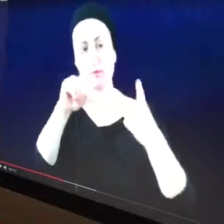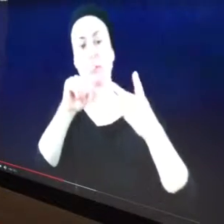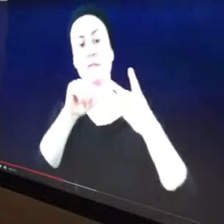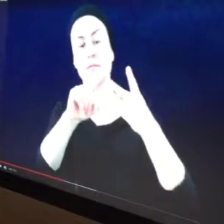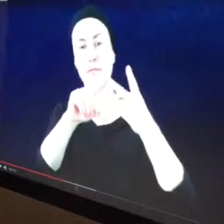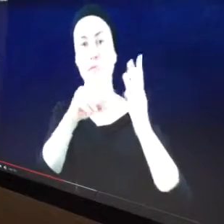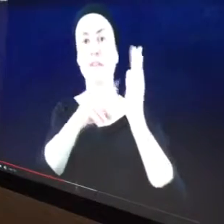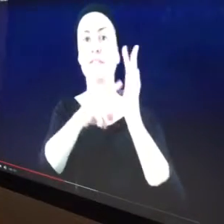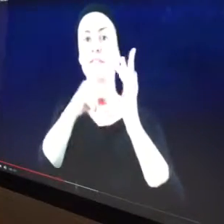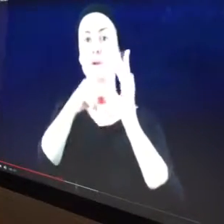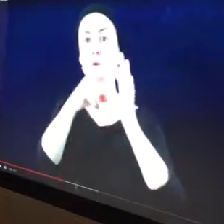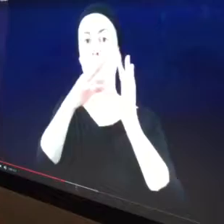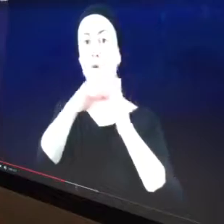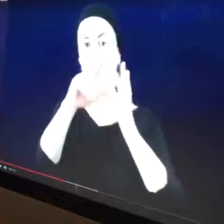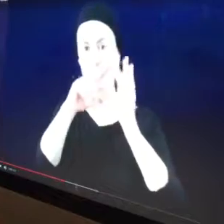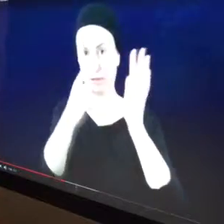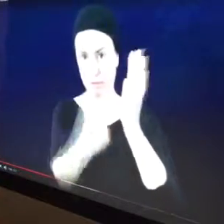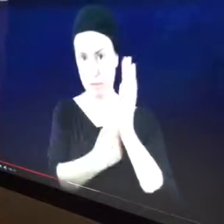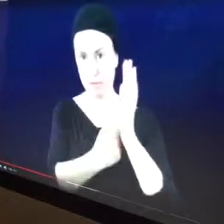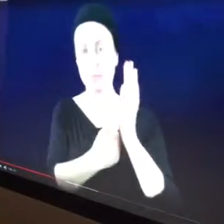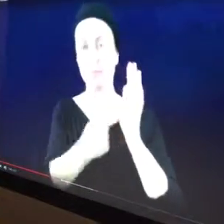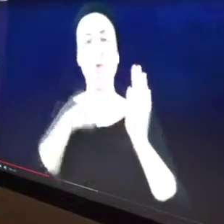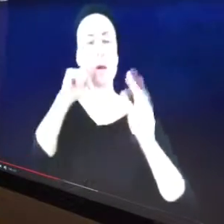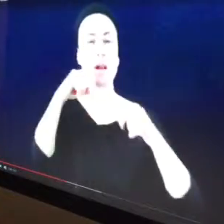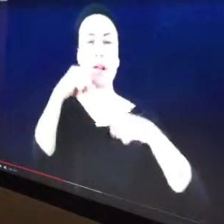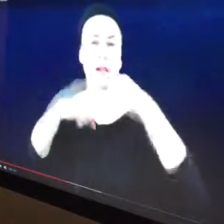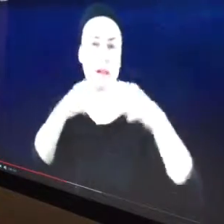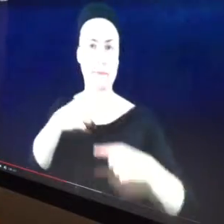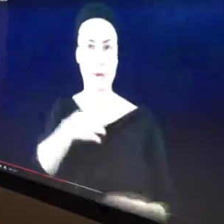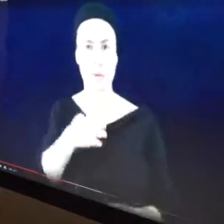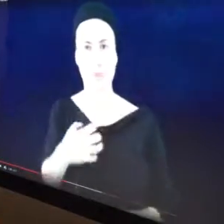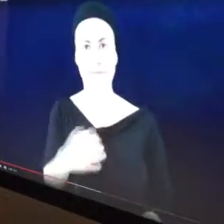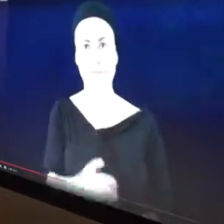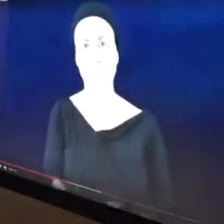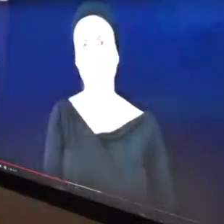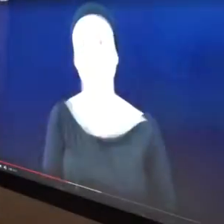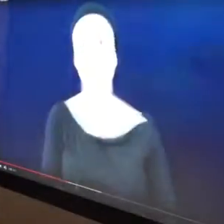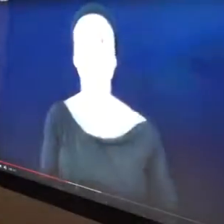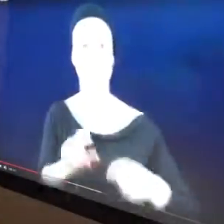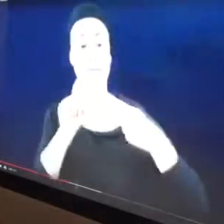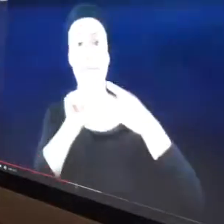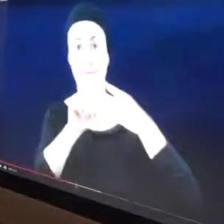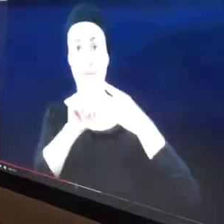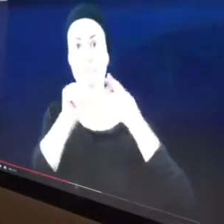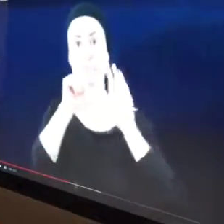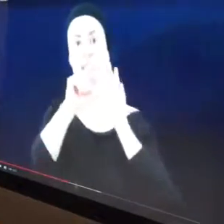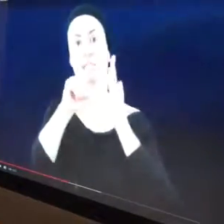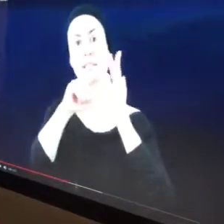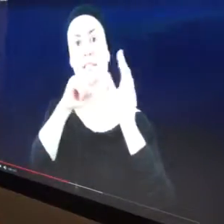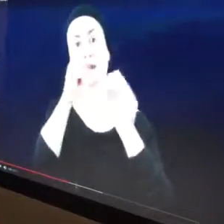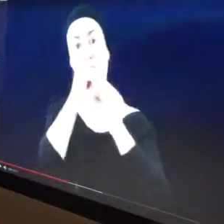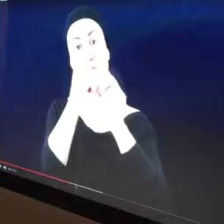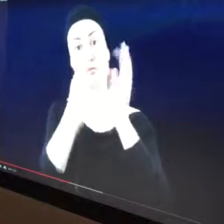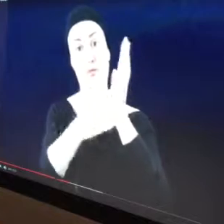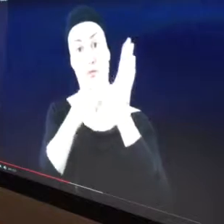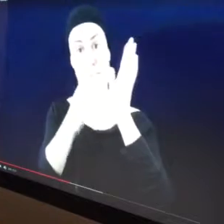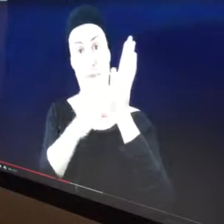One form of topographic is diagrammatic space, and the second is viewer space. I'll explain what both of those mean shortly. In regard